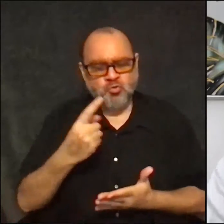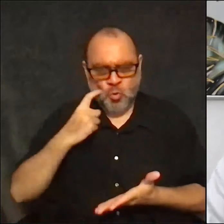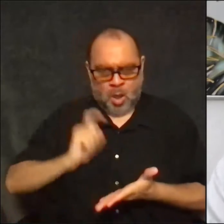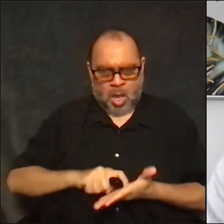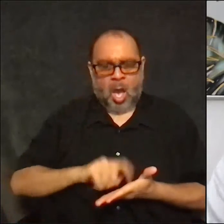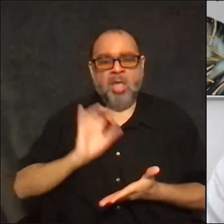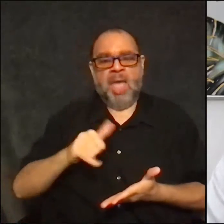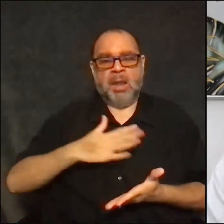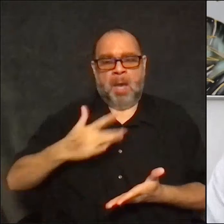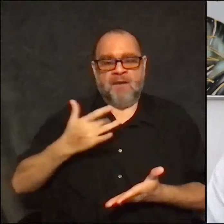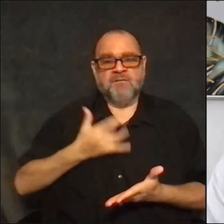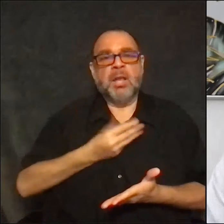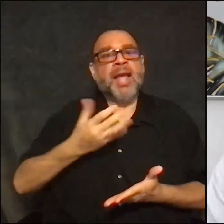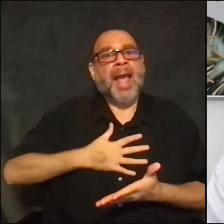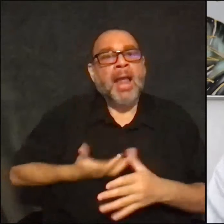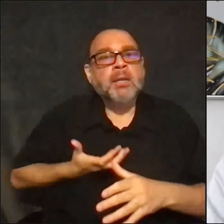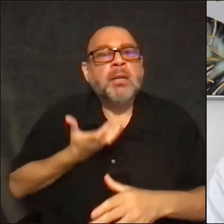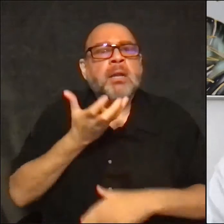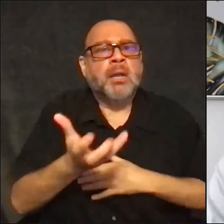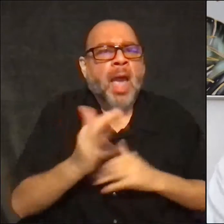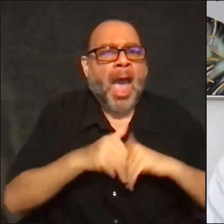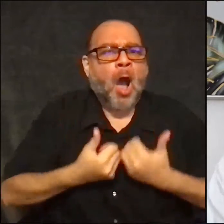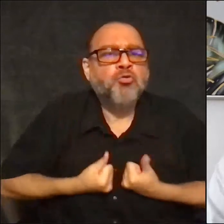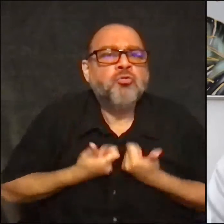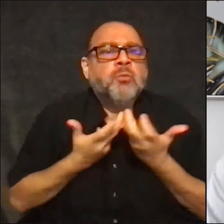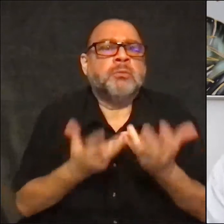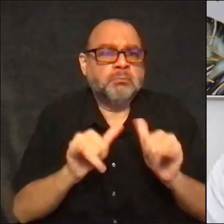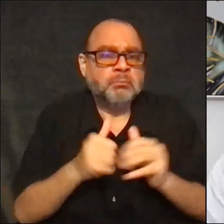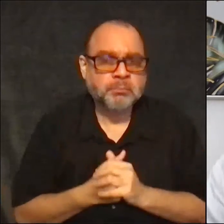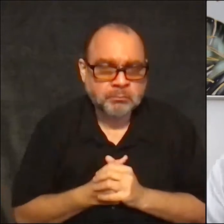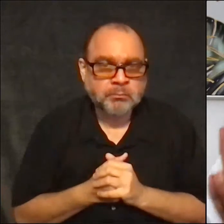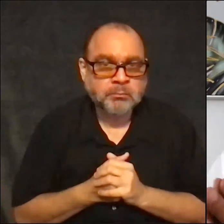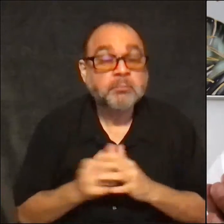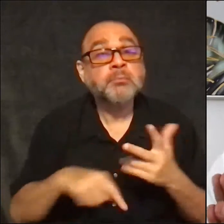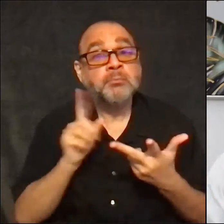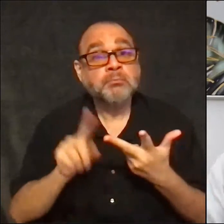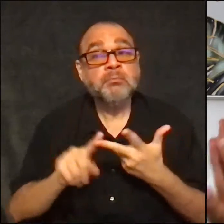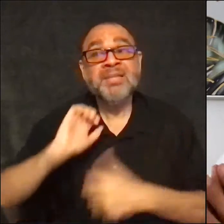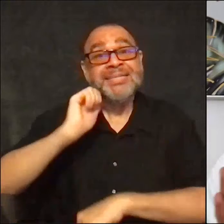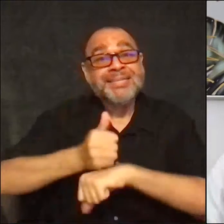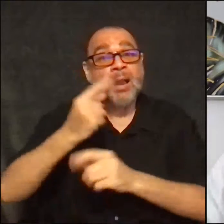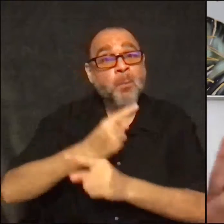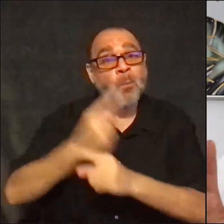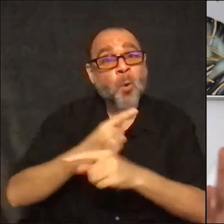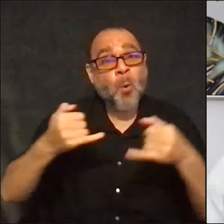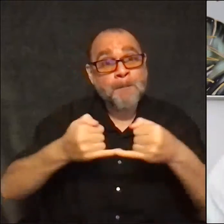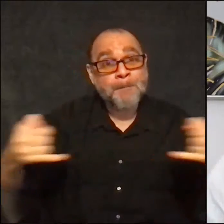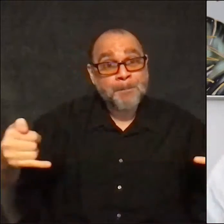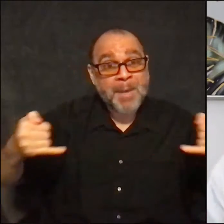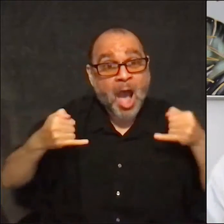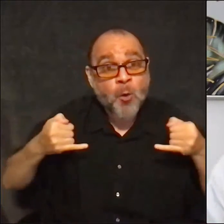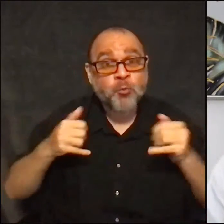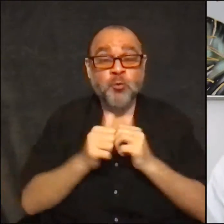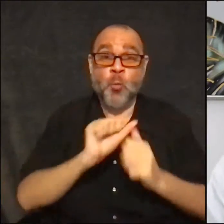assert healthy boundaries in relationship to work-life balance. Huge, I deal